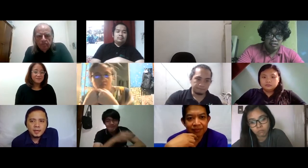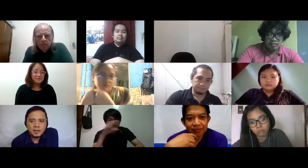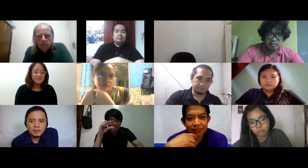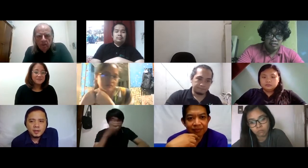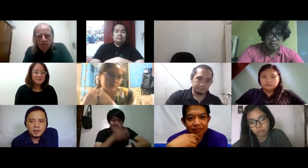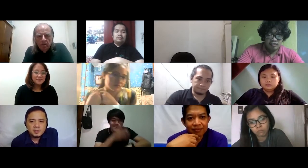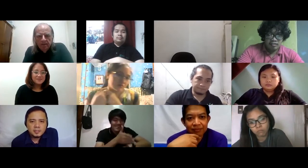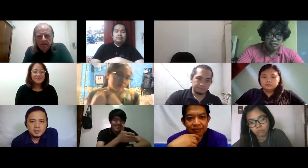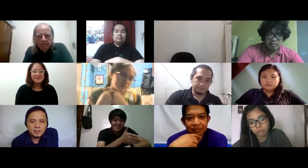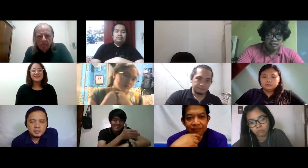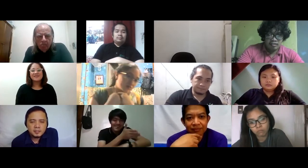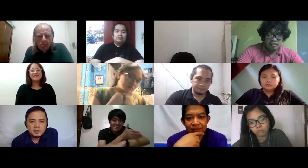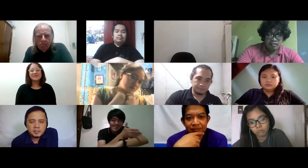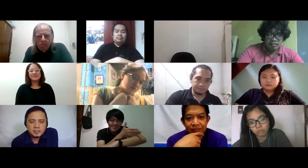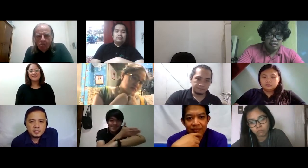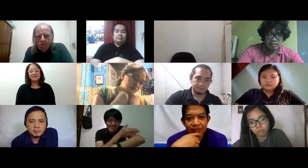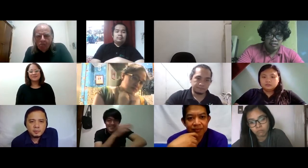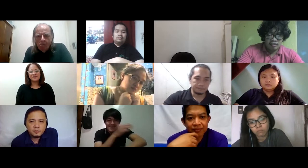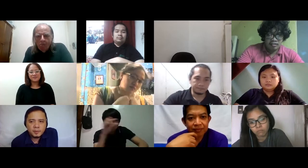Renz is Okay. saying it's an improvement.